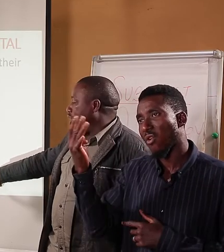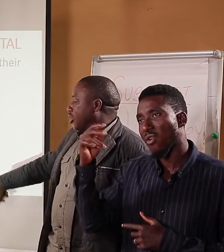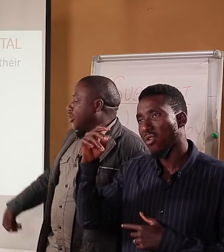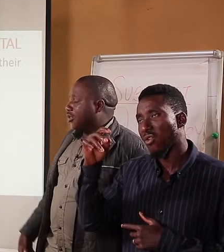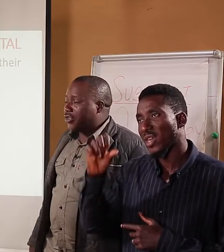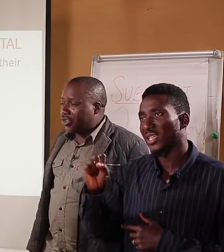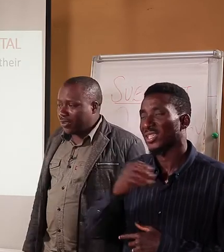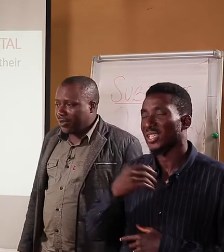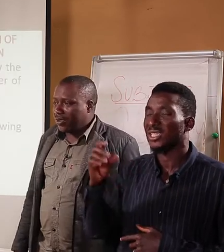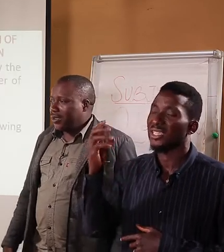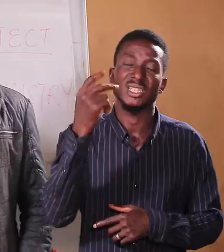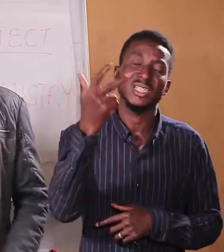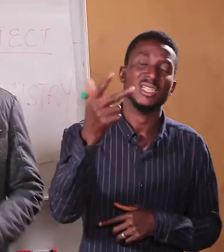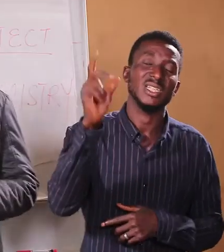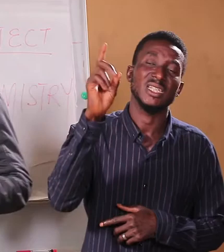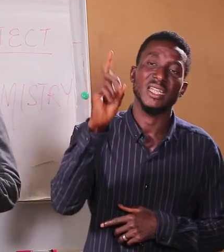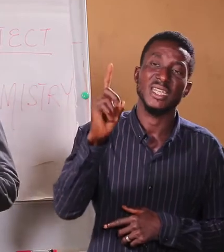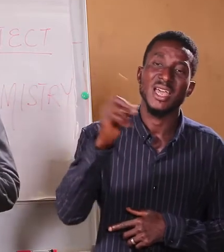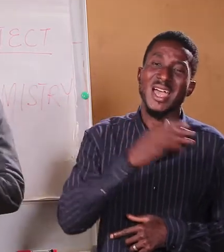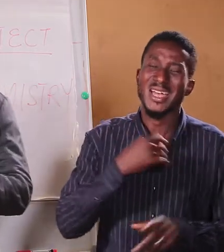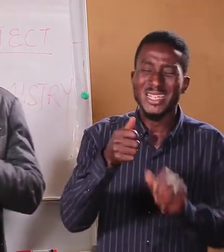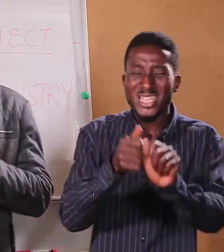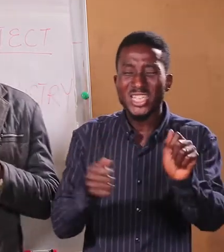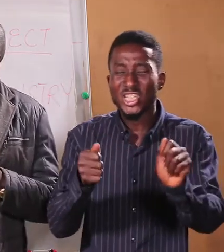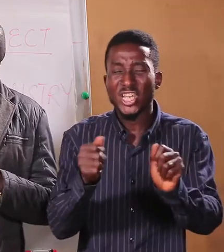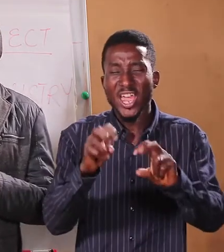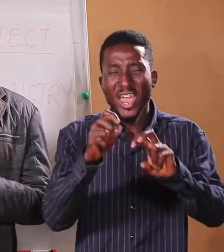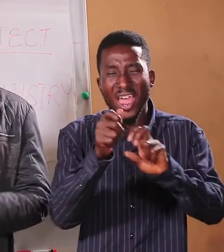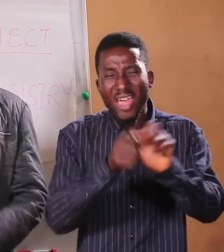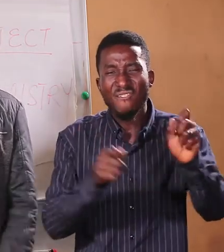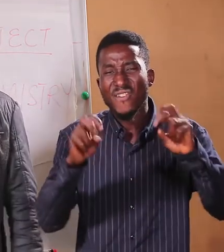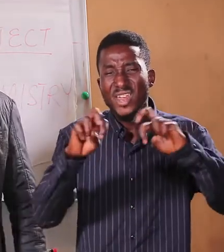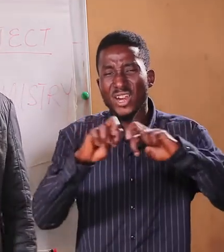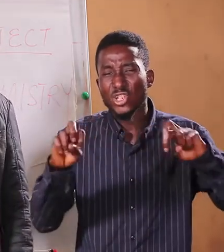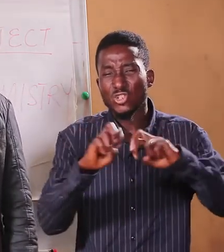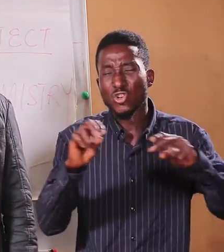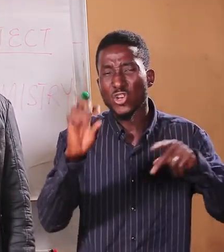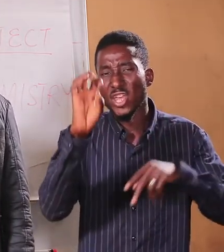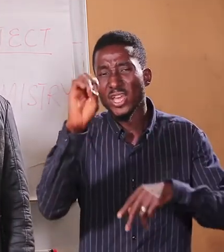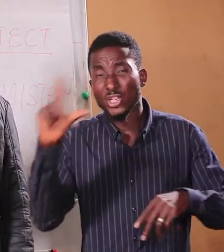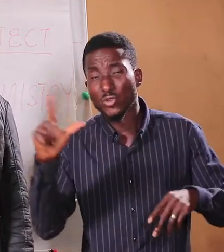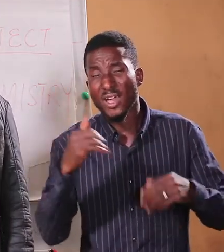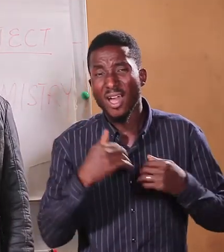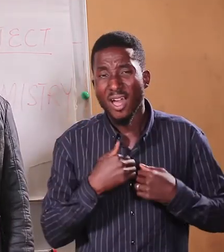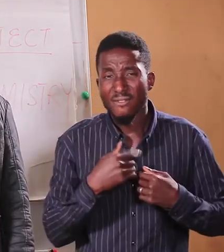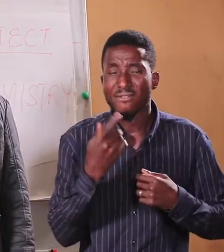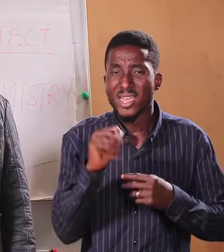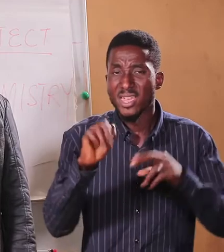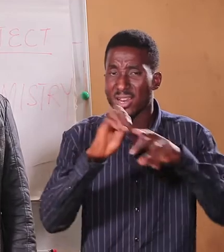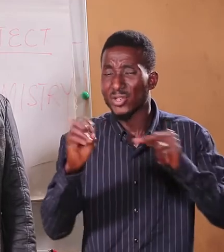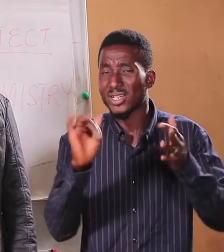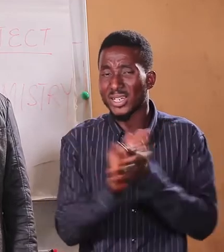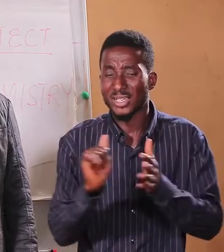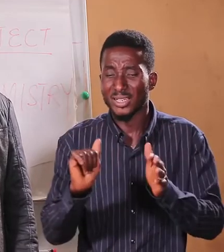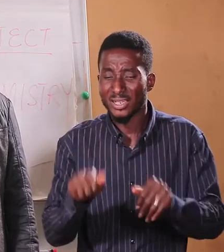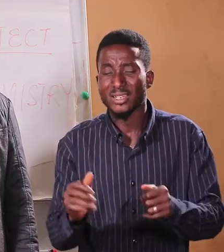and 3d. And each and every electron has a maximum number of electrons that it can carry.